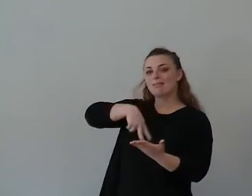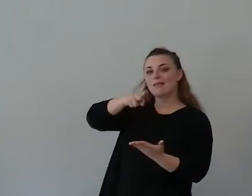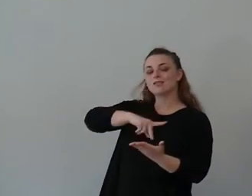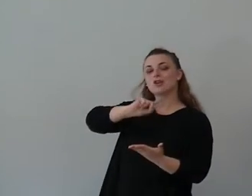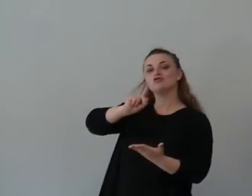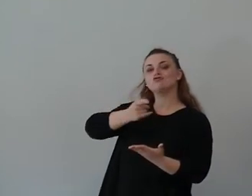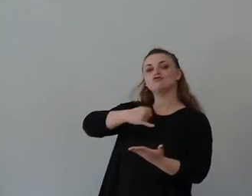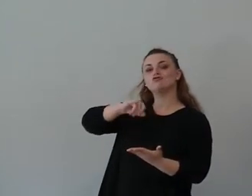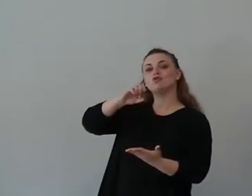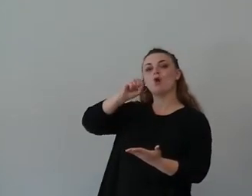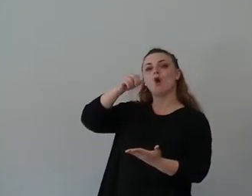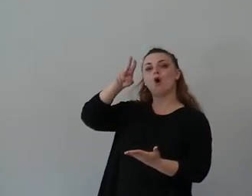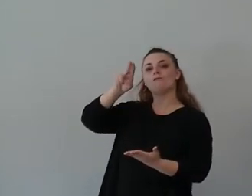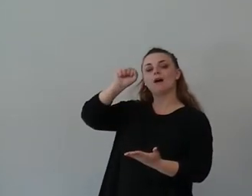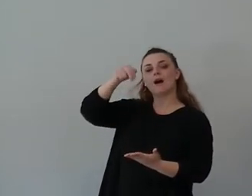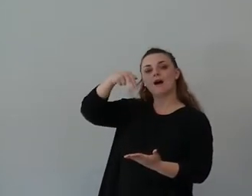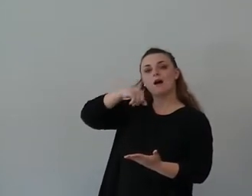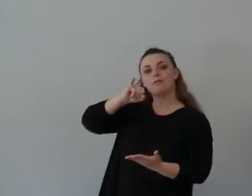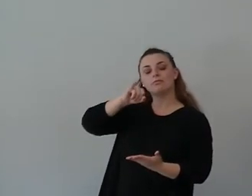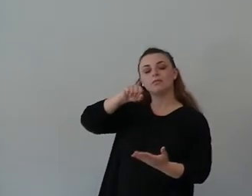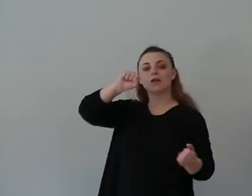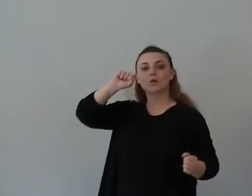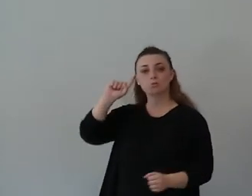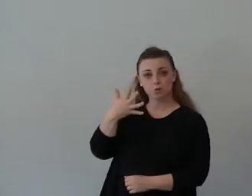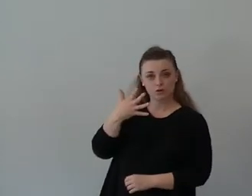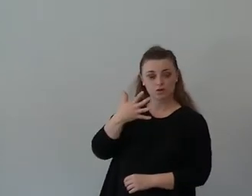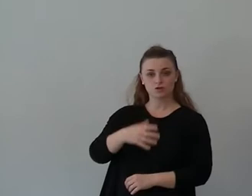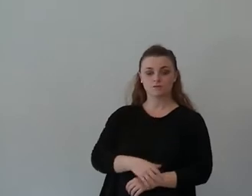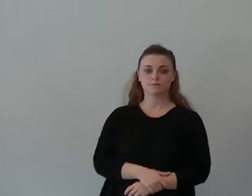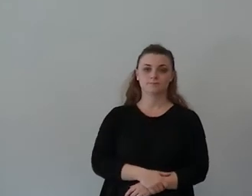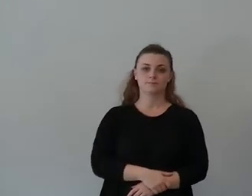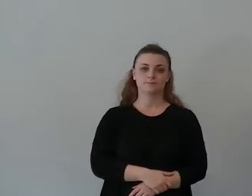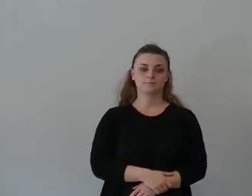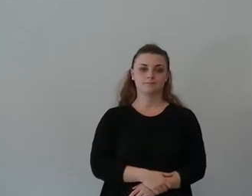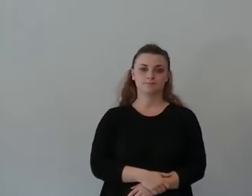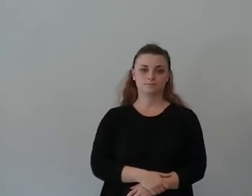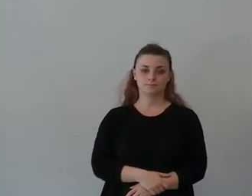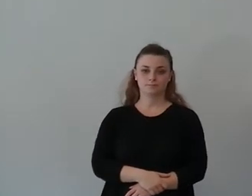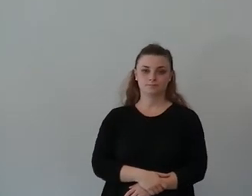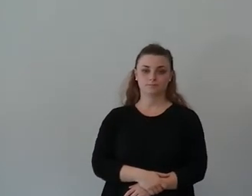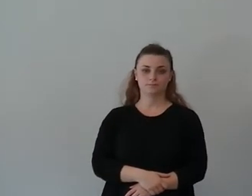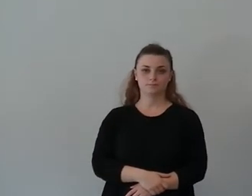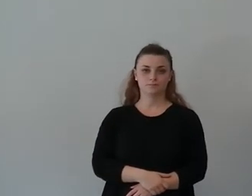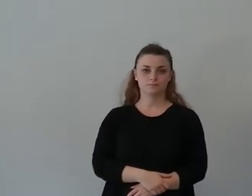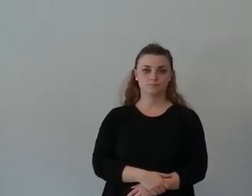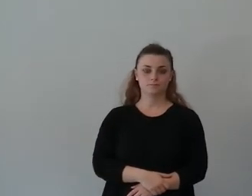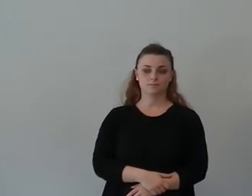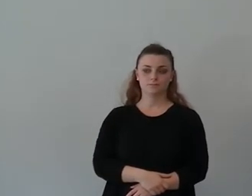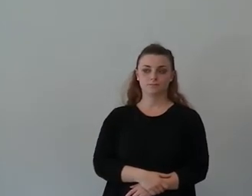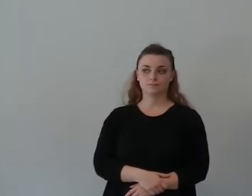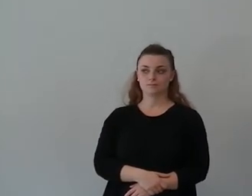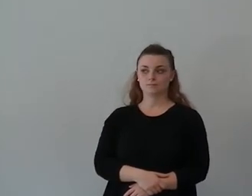15. This is my command, love each other. If the world hates you, keep in mind that it hated me